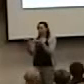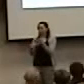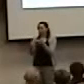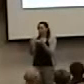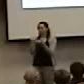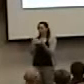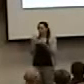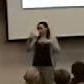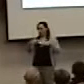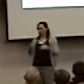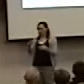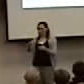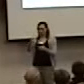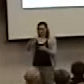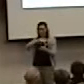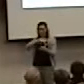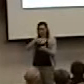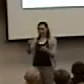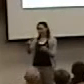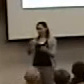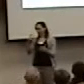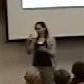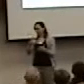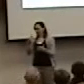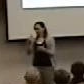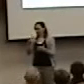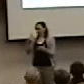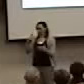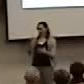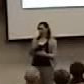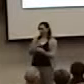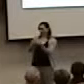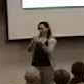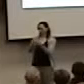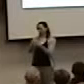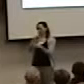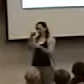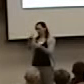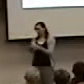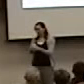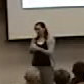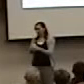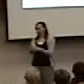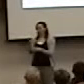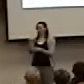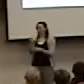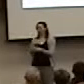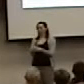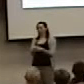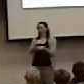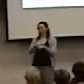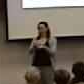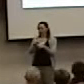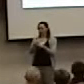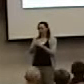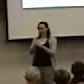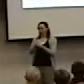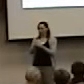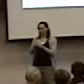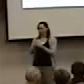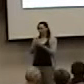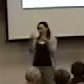own personal whims and prejudices to get involved, and so we wind up making an excellent set